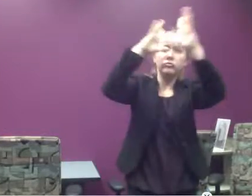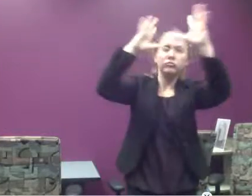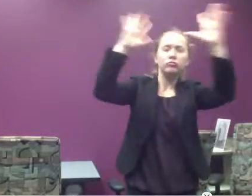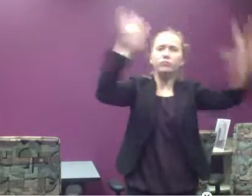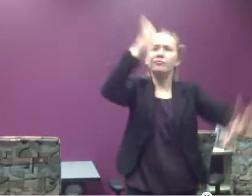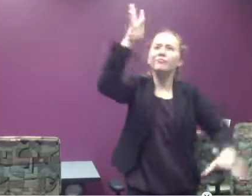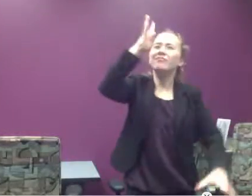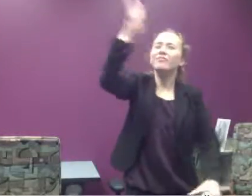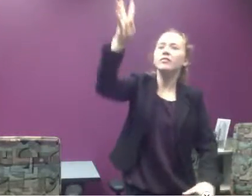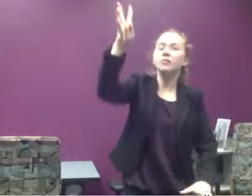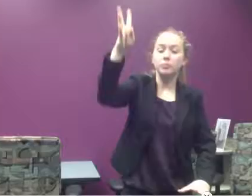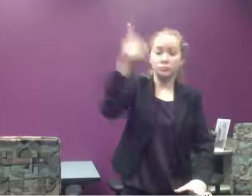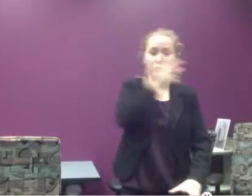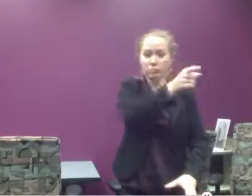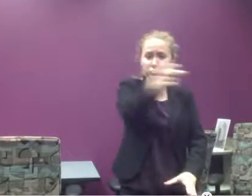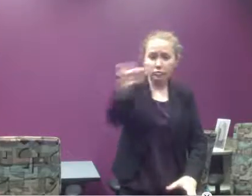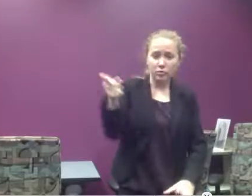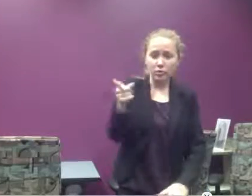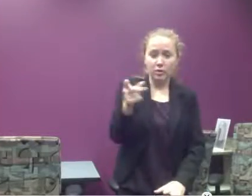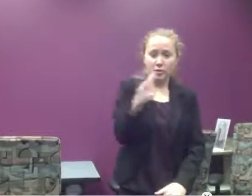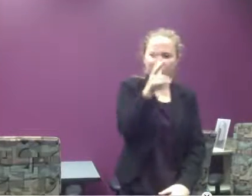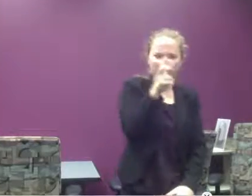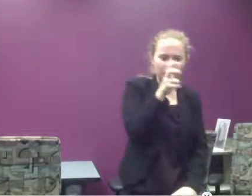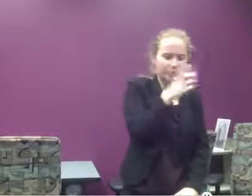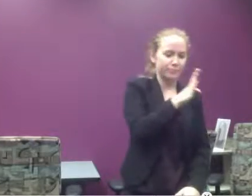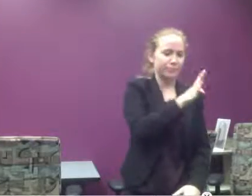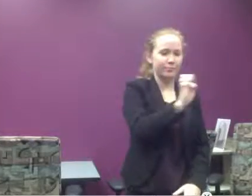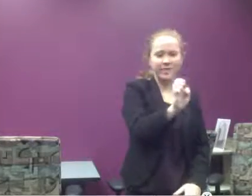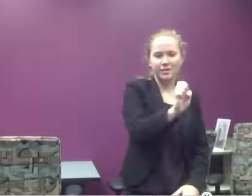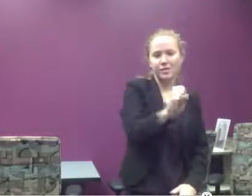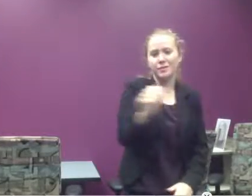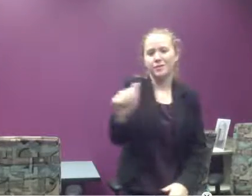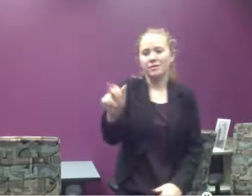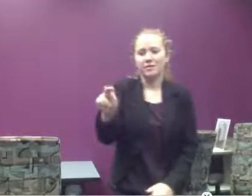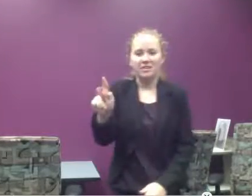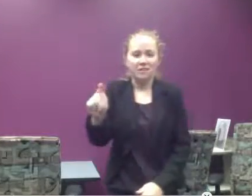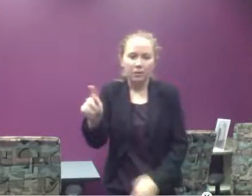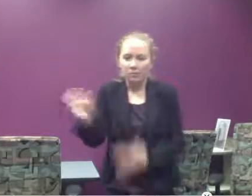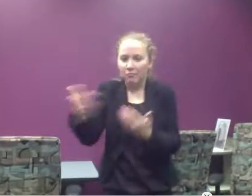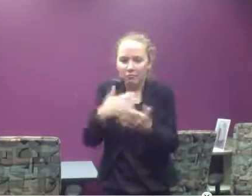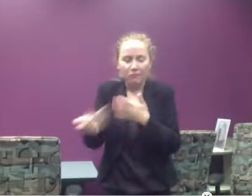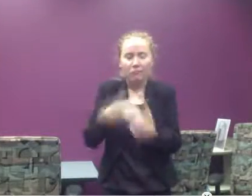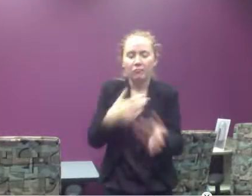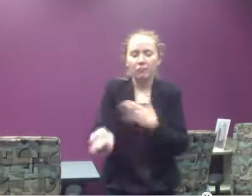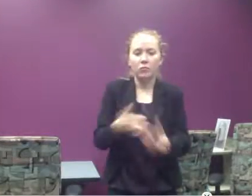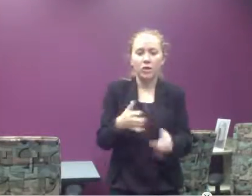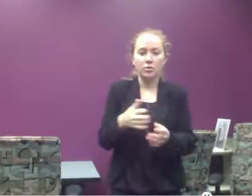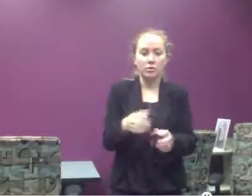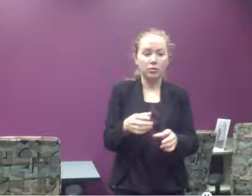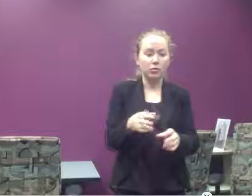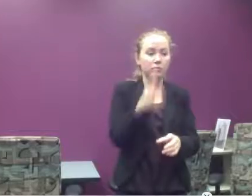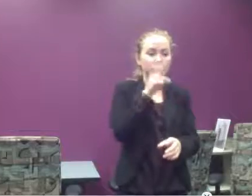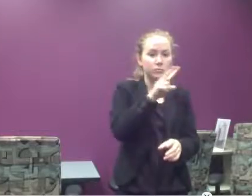So now we're going to imagine that all of you are a bee or an ant or any sort of bug,